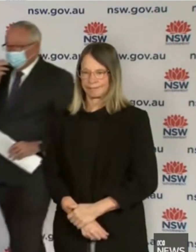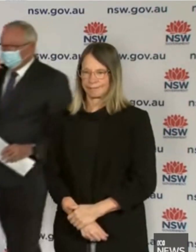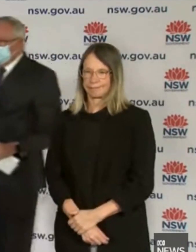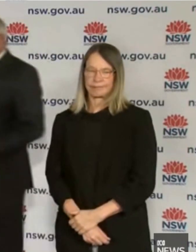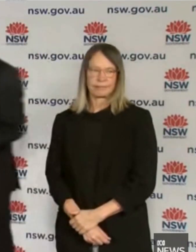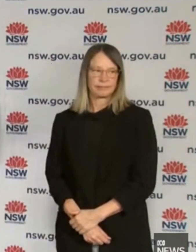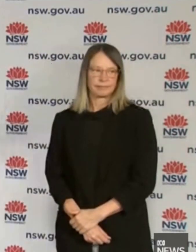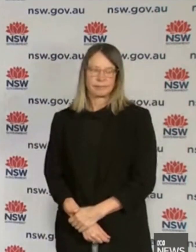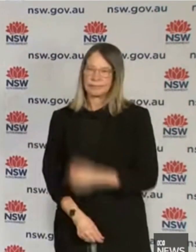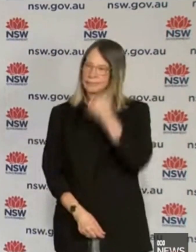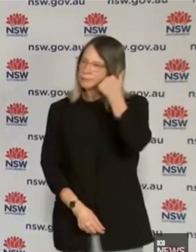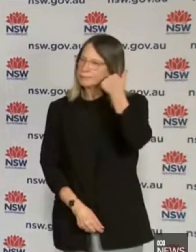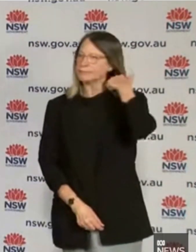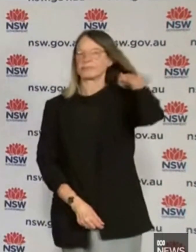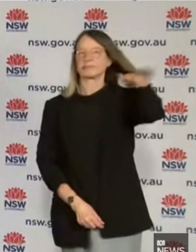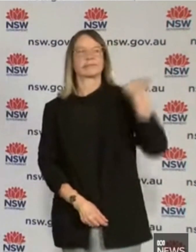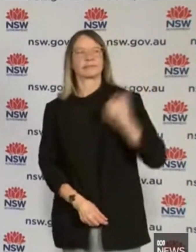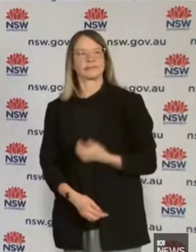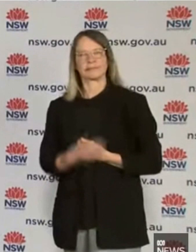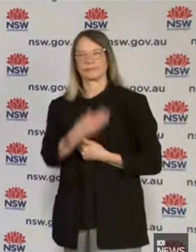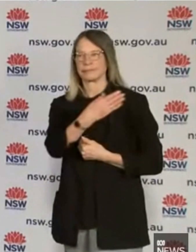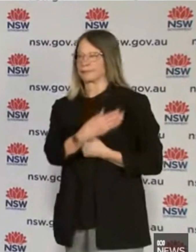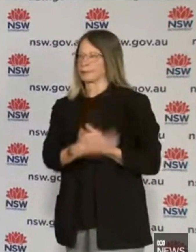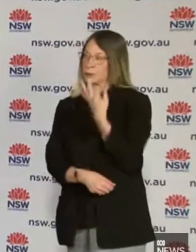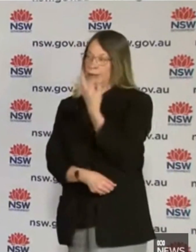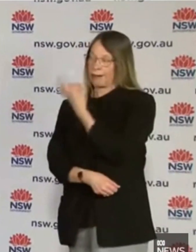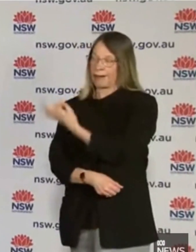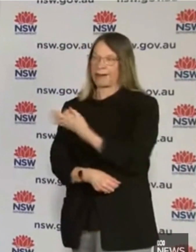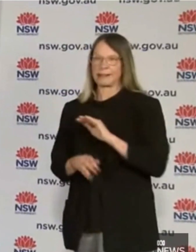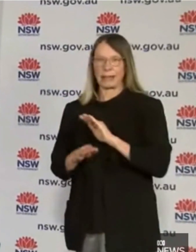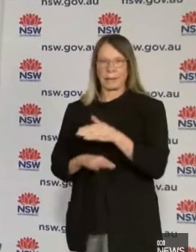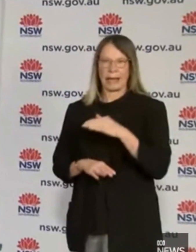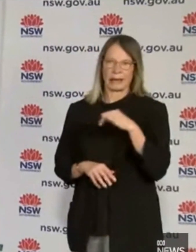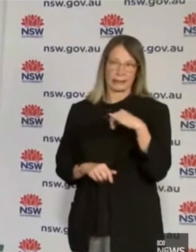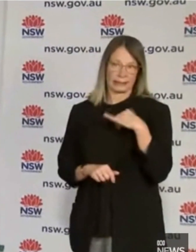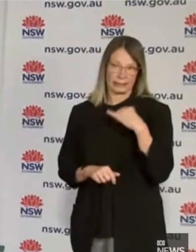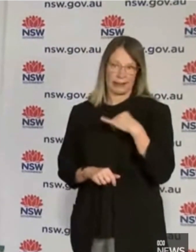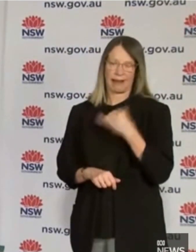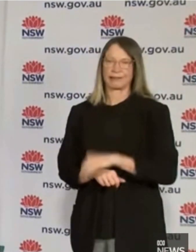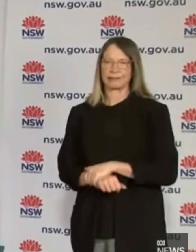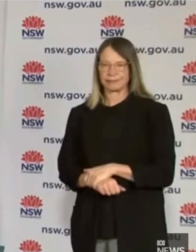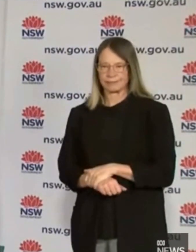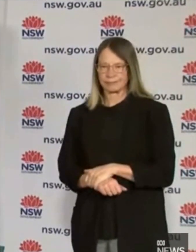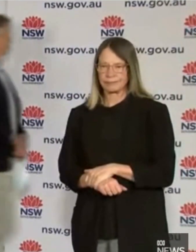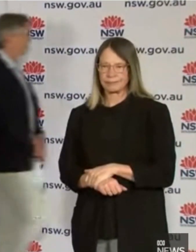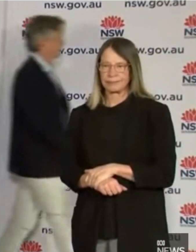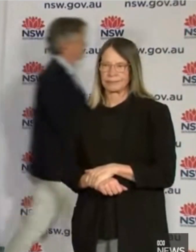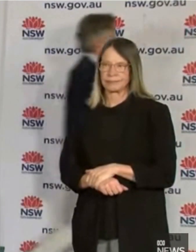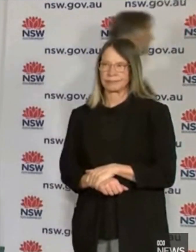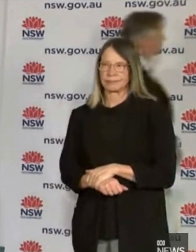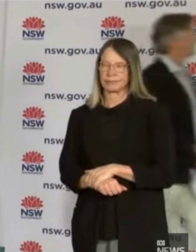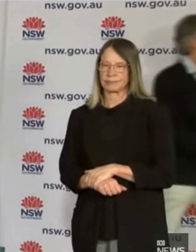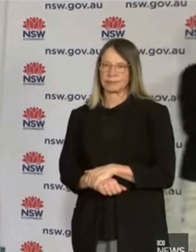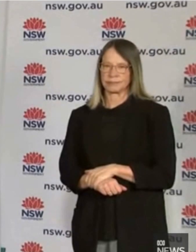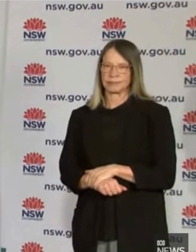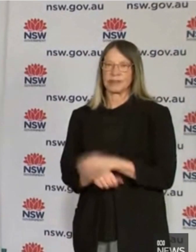okay? New South Wales Health, via AusMat, has put in requests to Western Australia to come